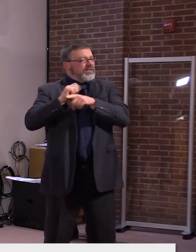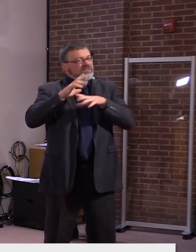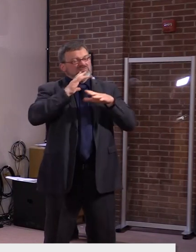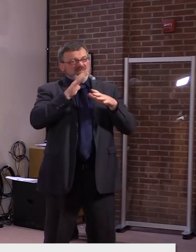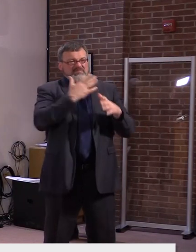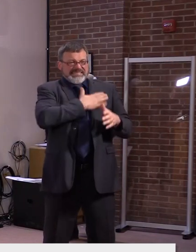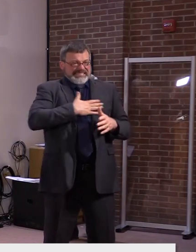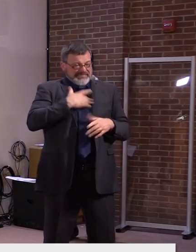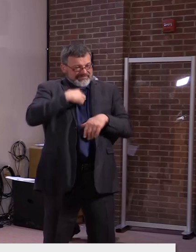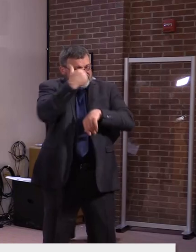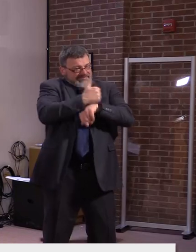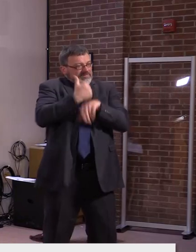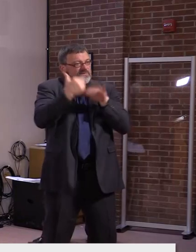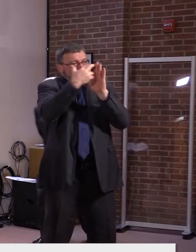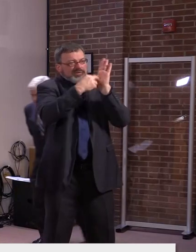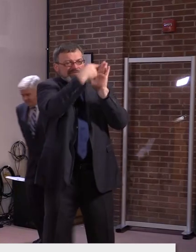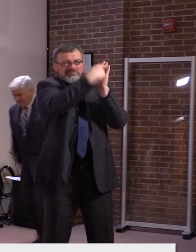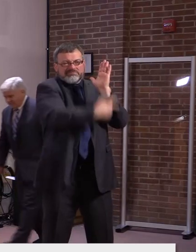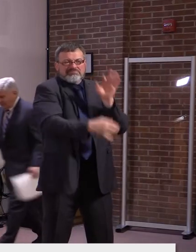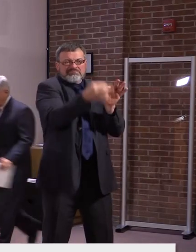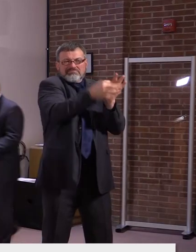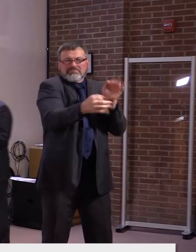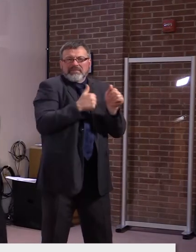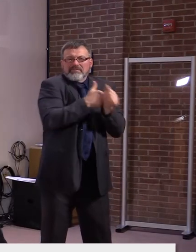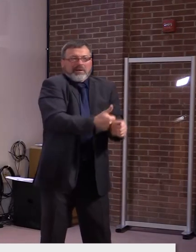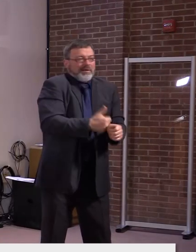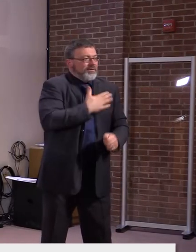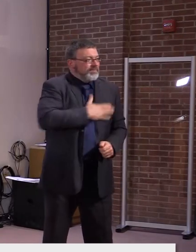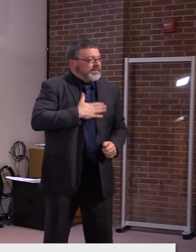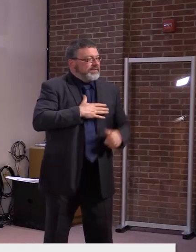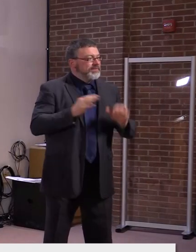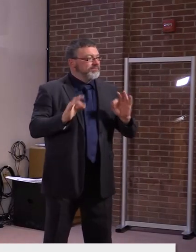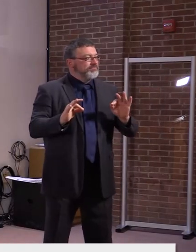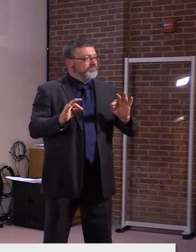Thank you, and I'll turn it over to Secretary Smith.